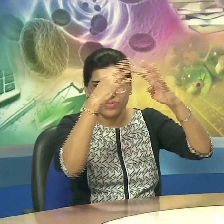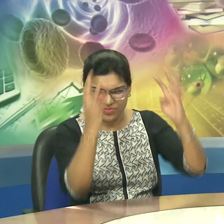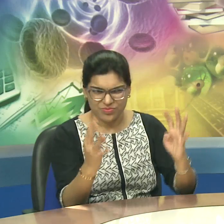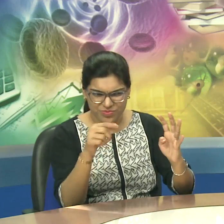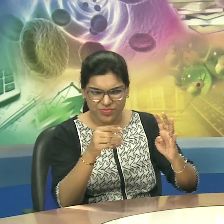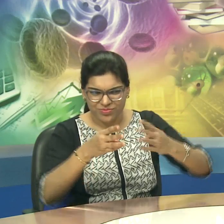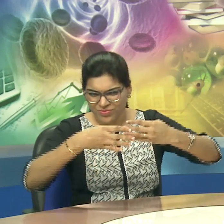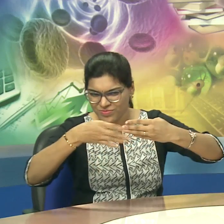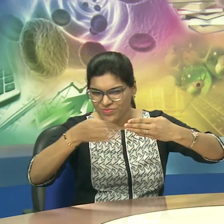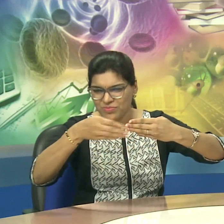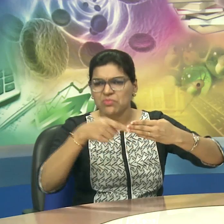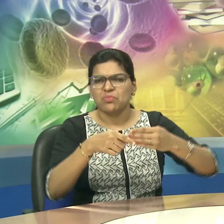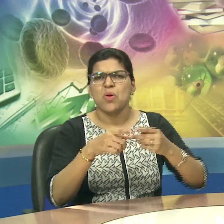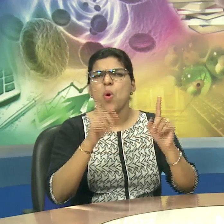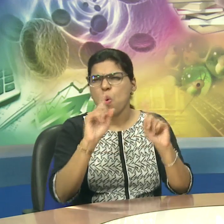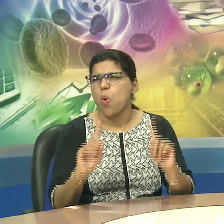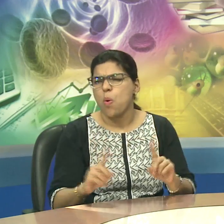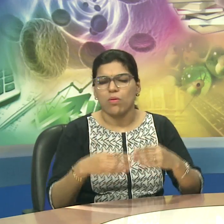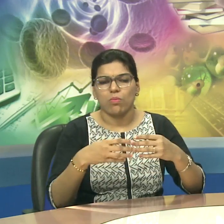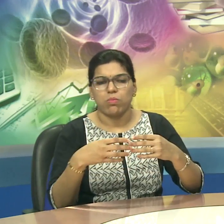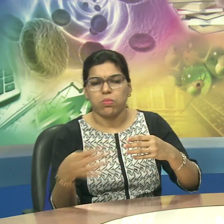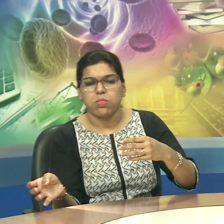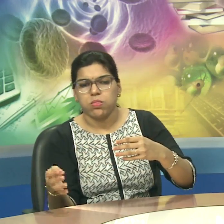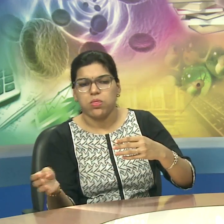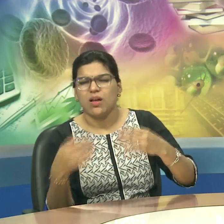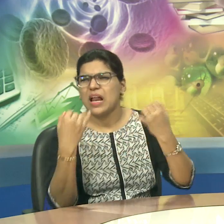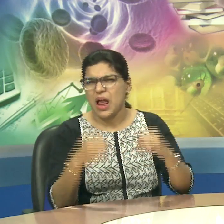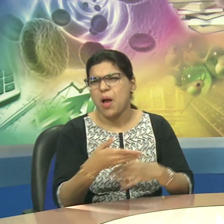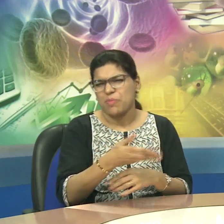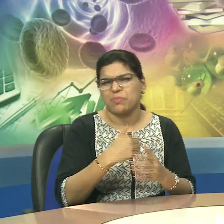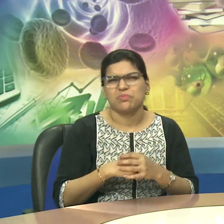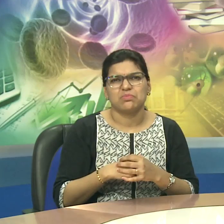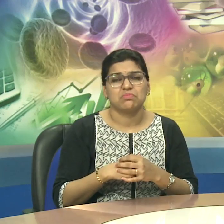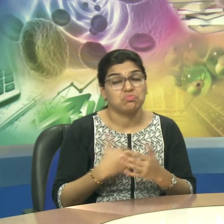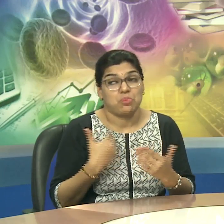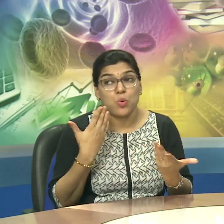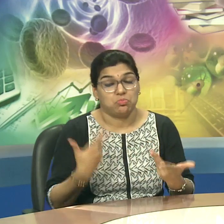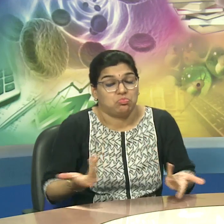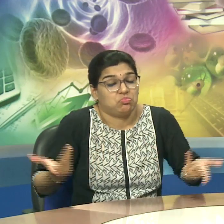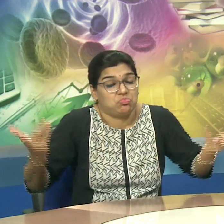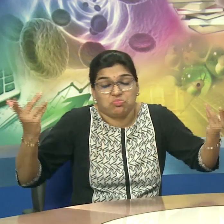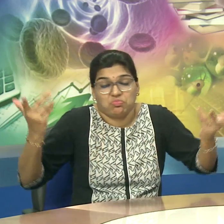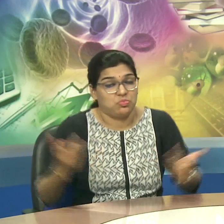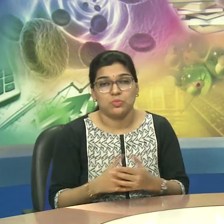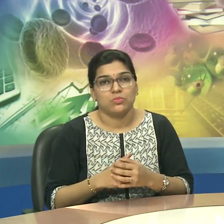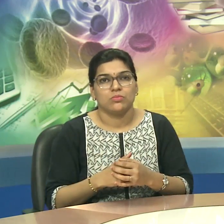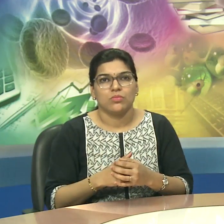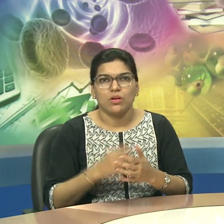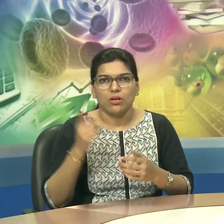that the cage door is weak or quite loose, I think. And he said with a shrug, well, I